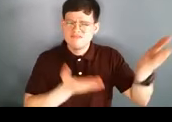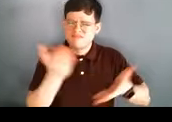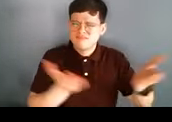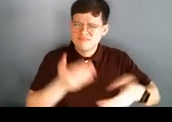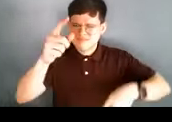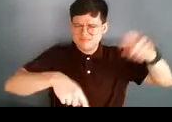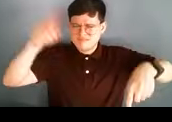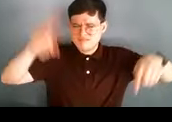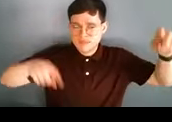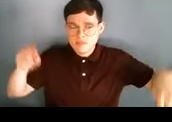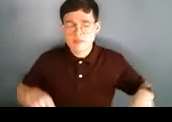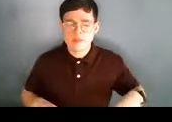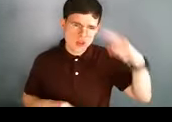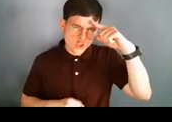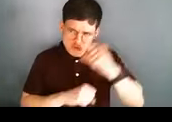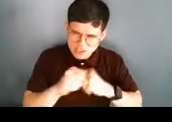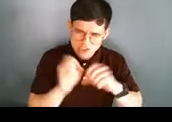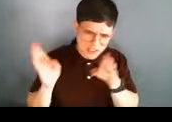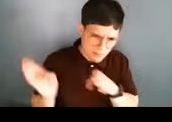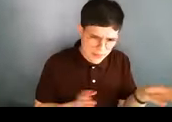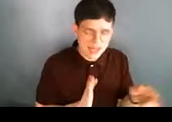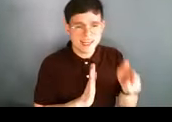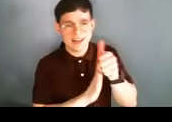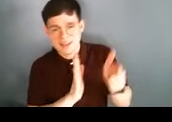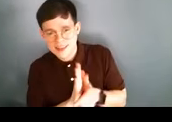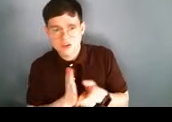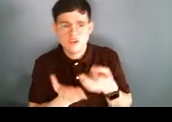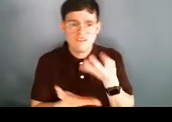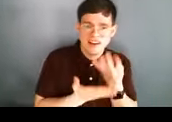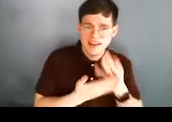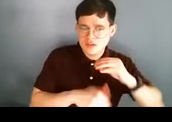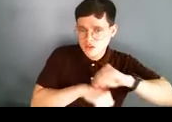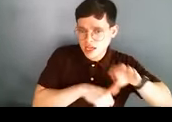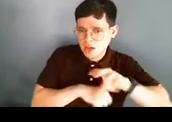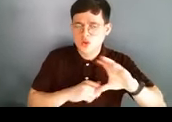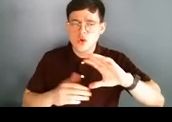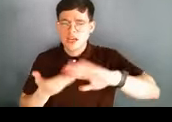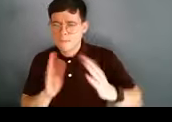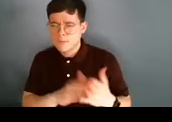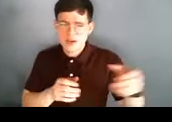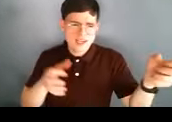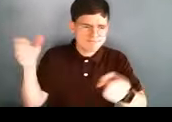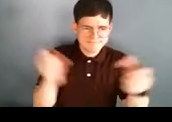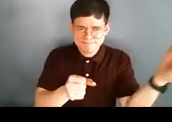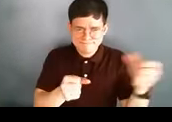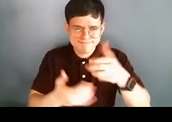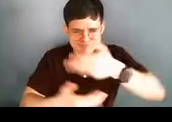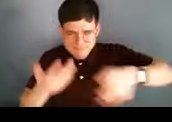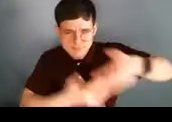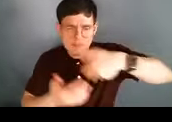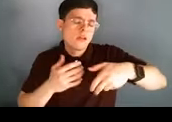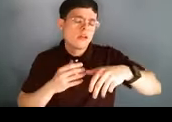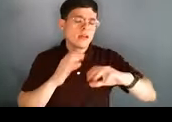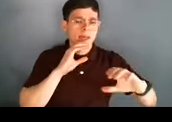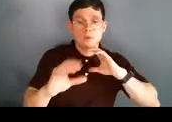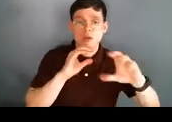include strategic planning, legal and financial counsel, community building, networking, and communication support. So